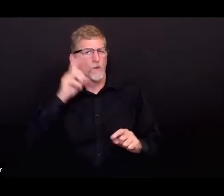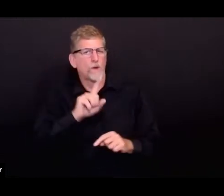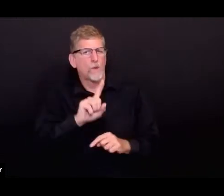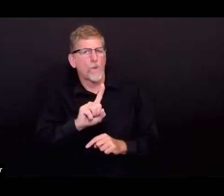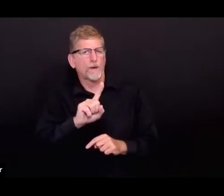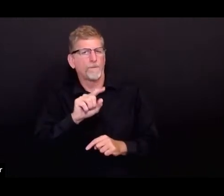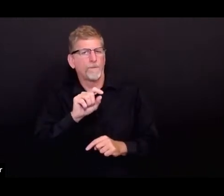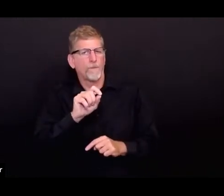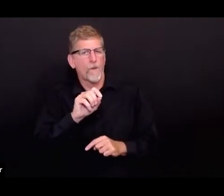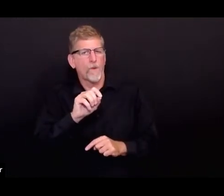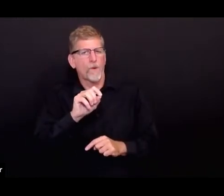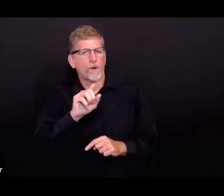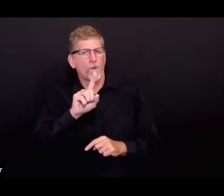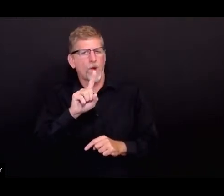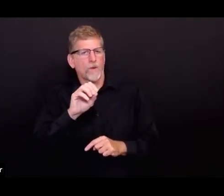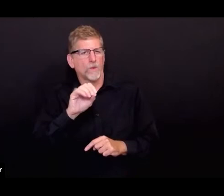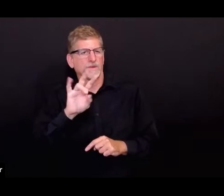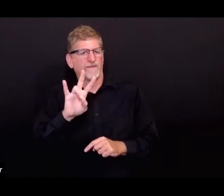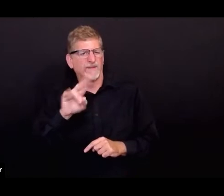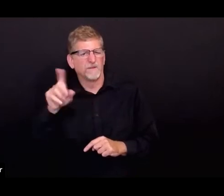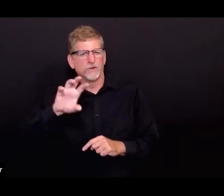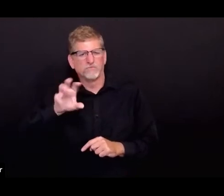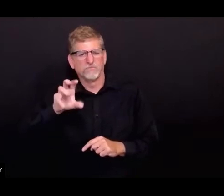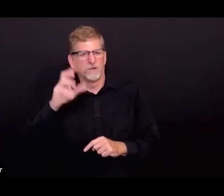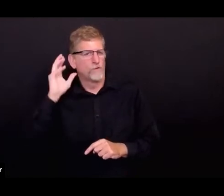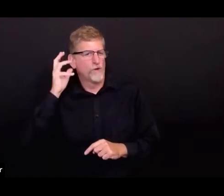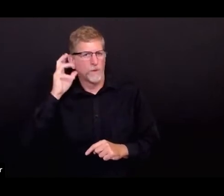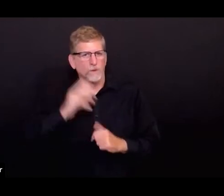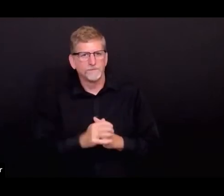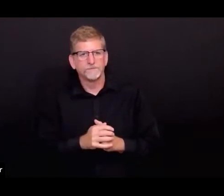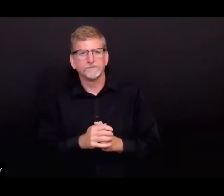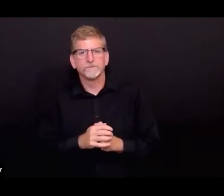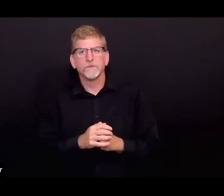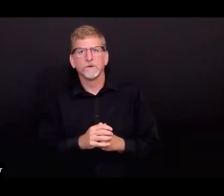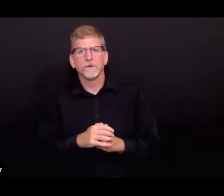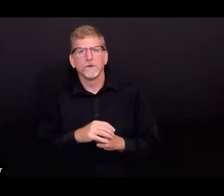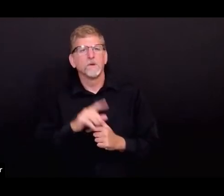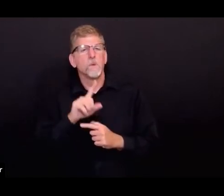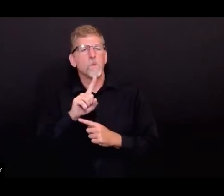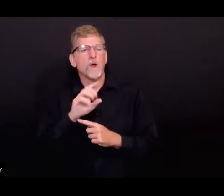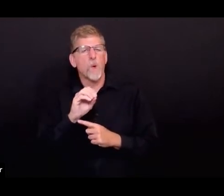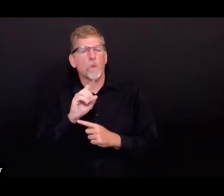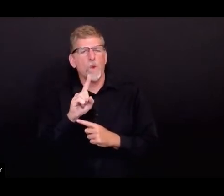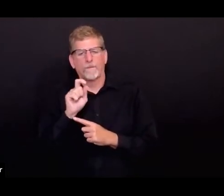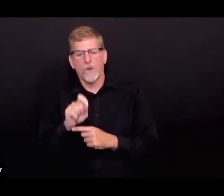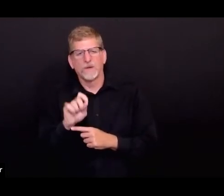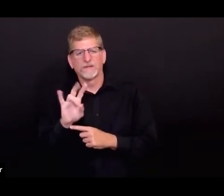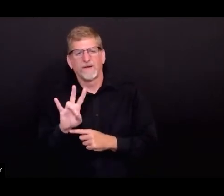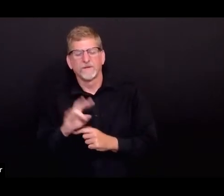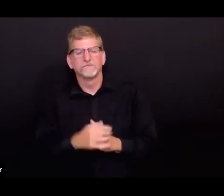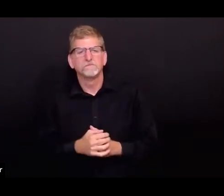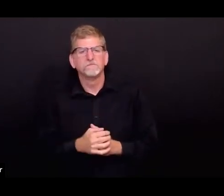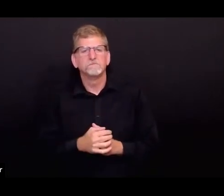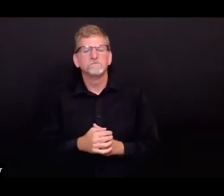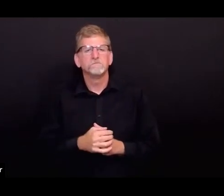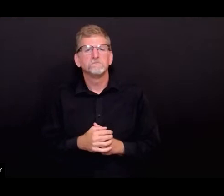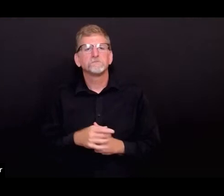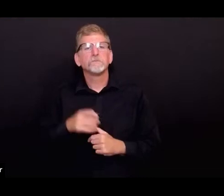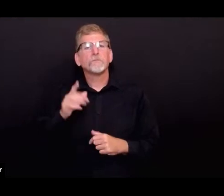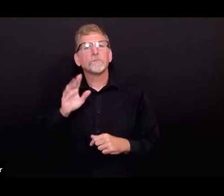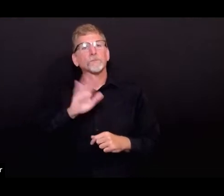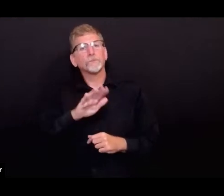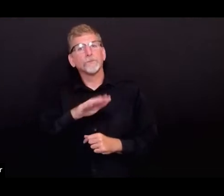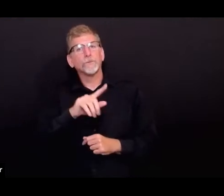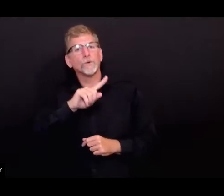the Governor, and thank you, Commissioner, for dating with us database. We got here Hennepin County and